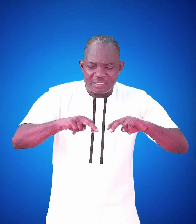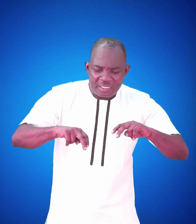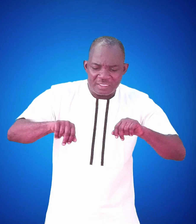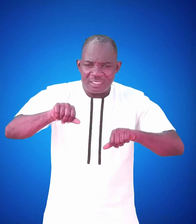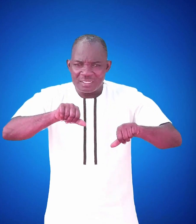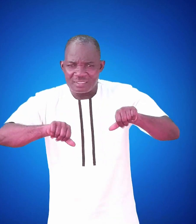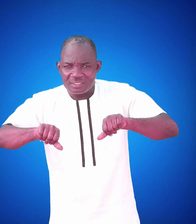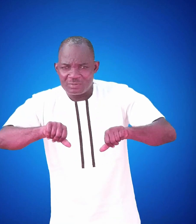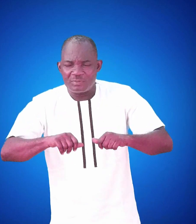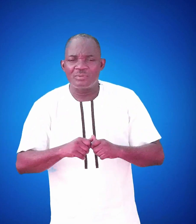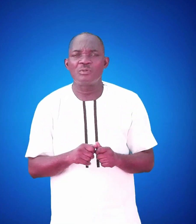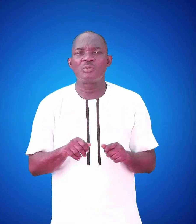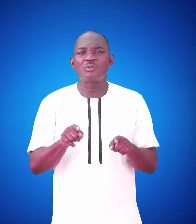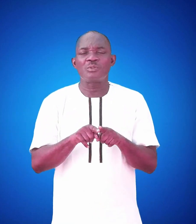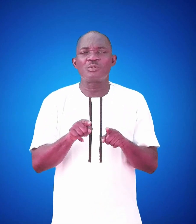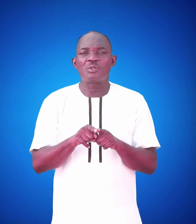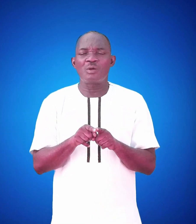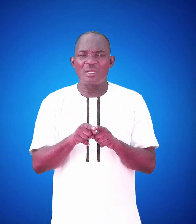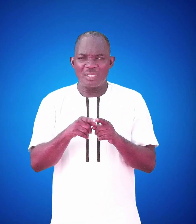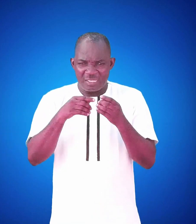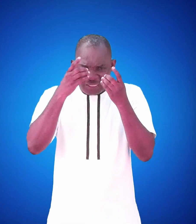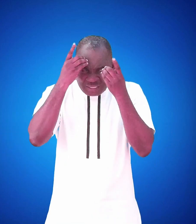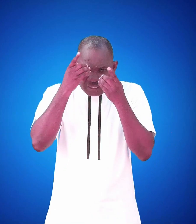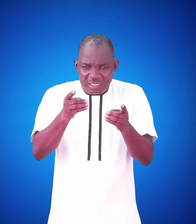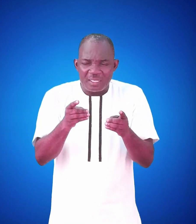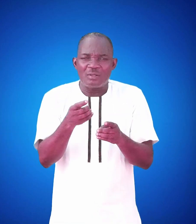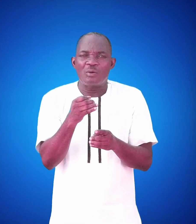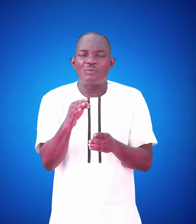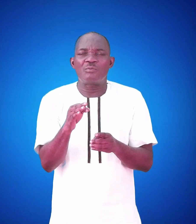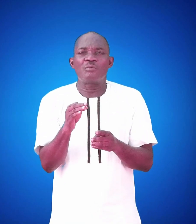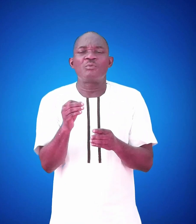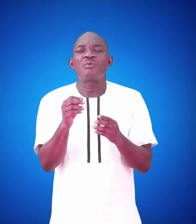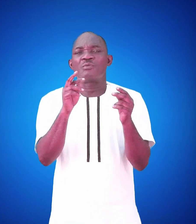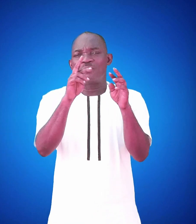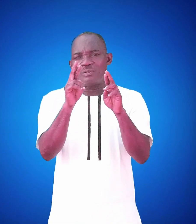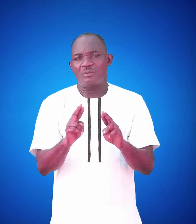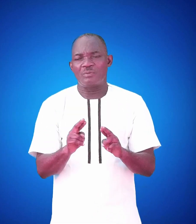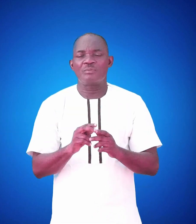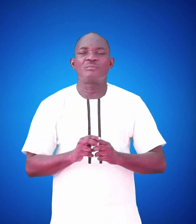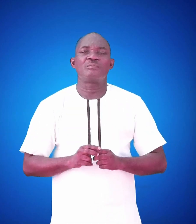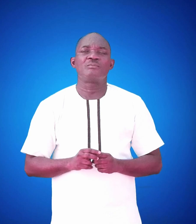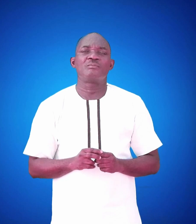investigation, and determination of outcome.